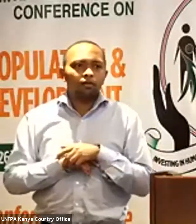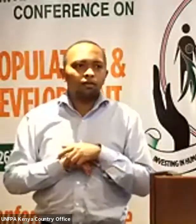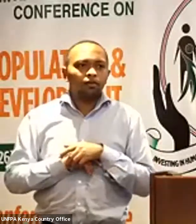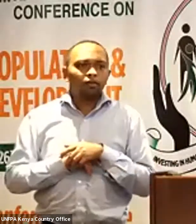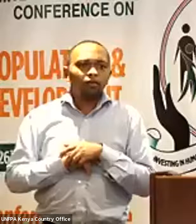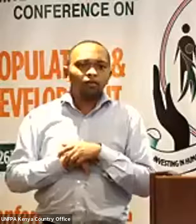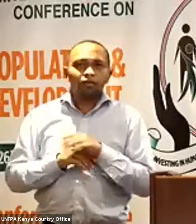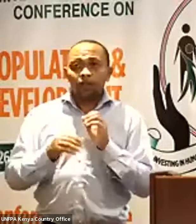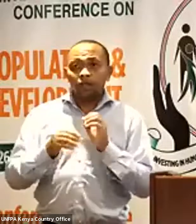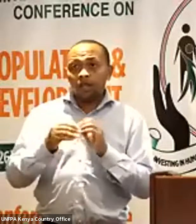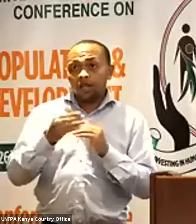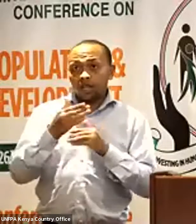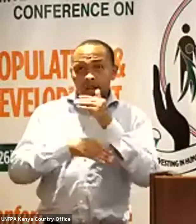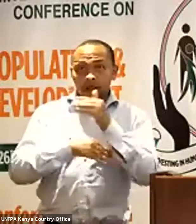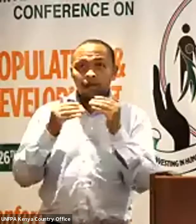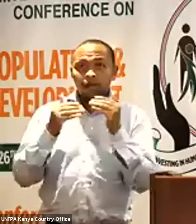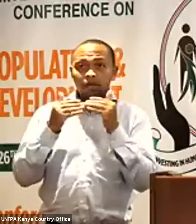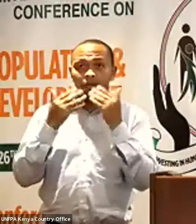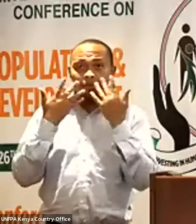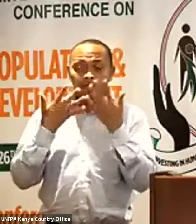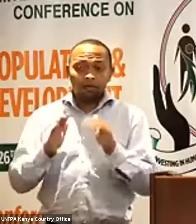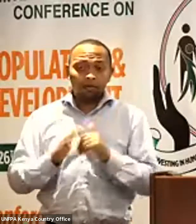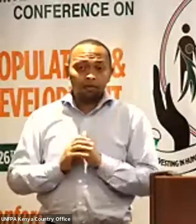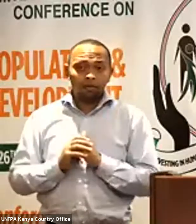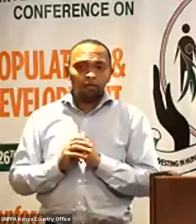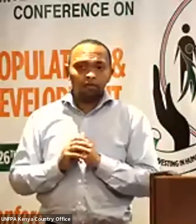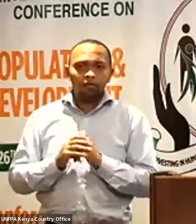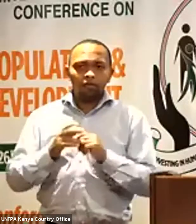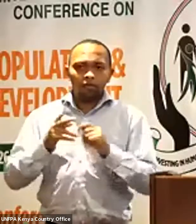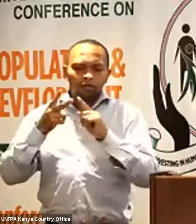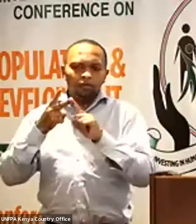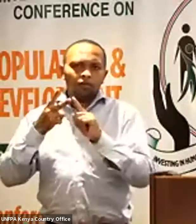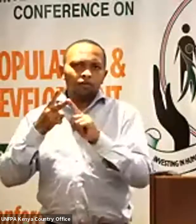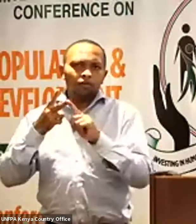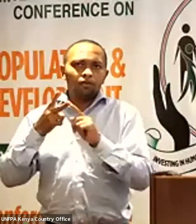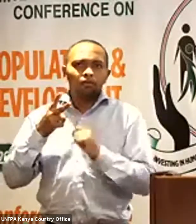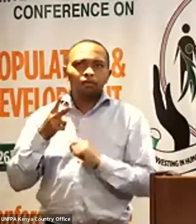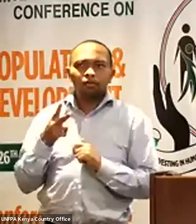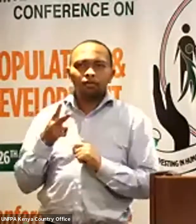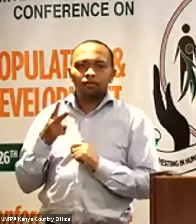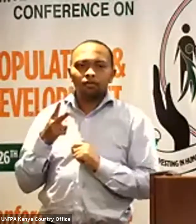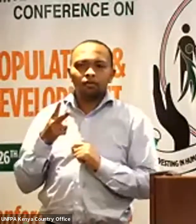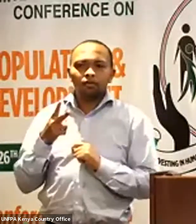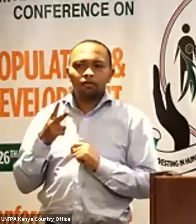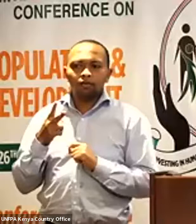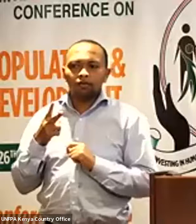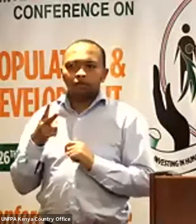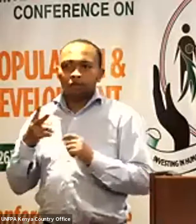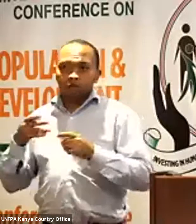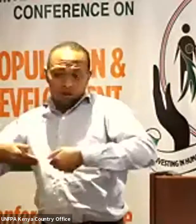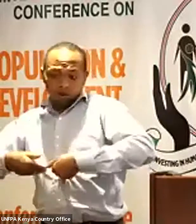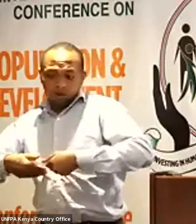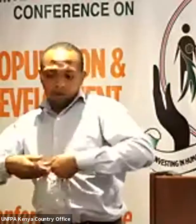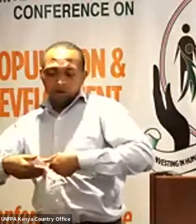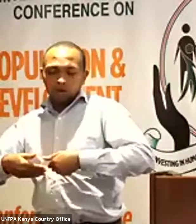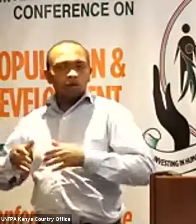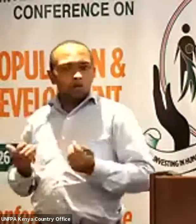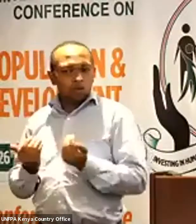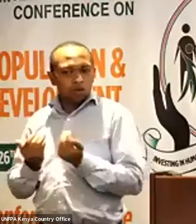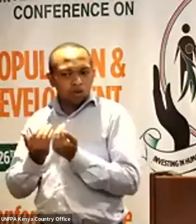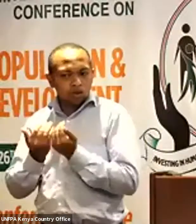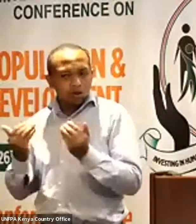Okay, after I finish the instruction, that's what I'm told. Now the second thing, which is going to be adolescent and fertility, which is chaired by Dr. Isaac